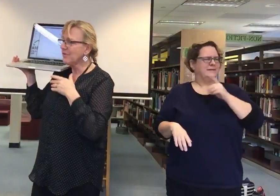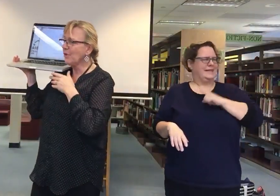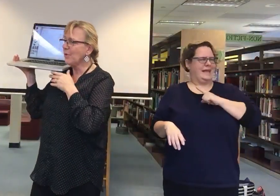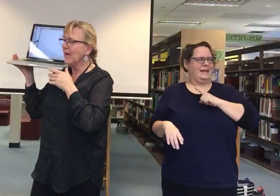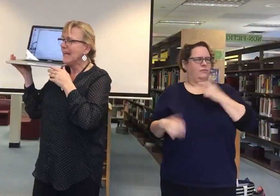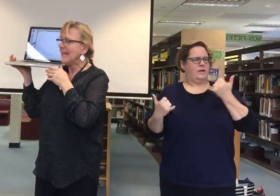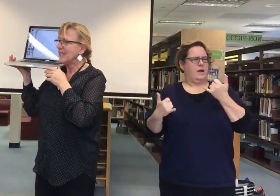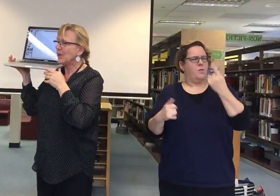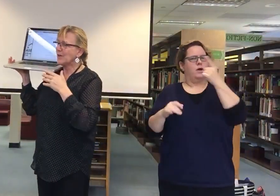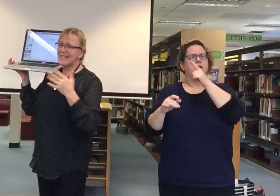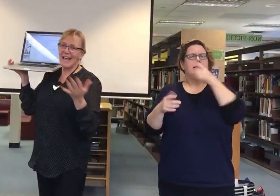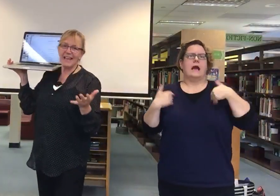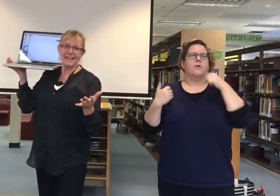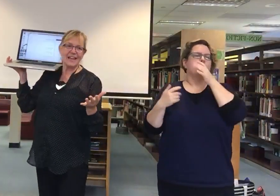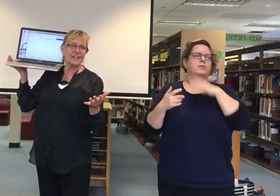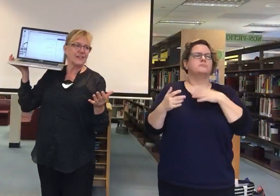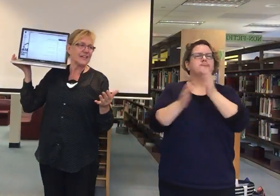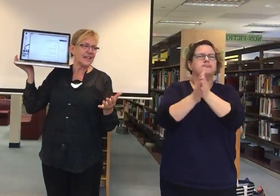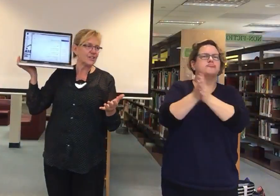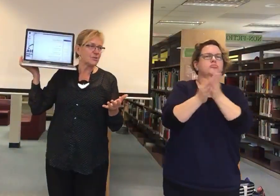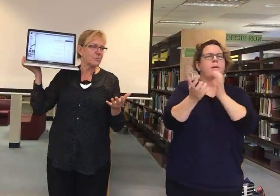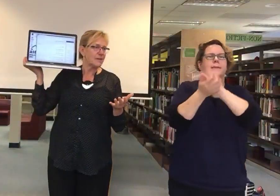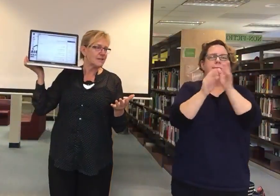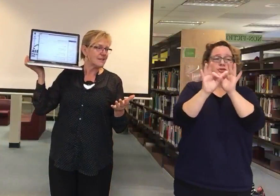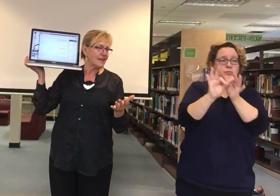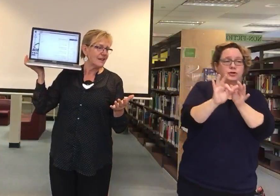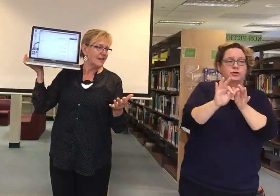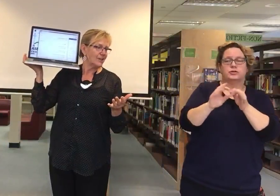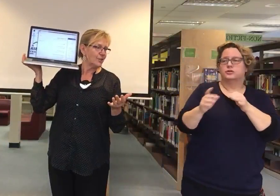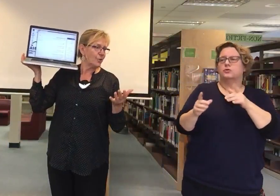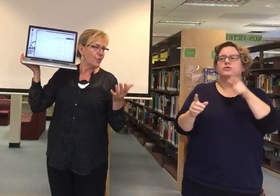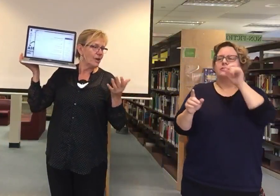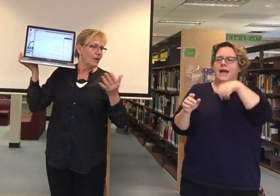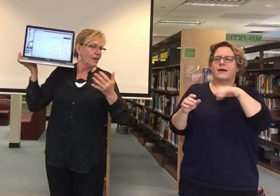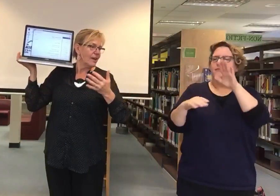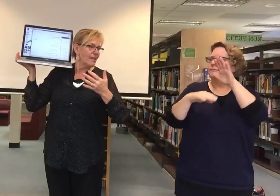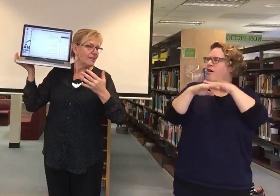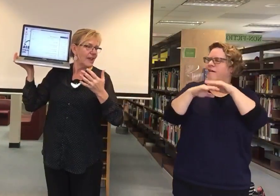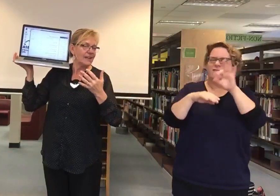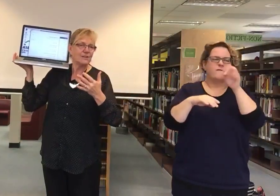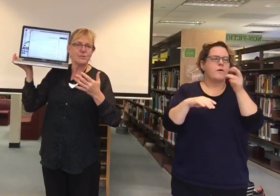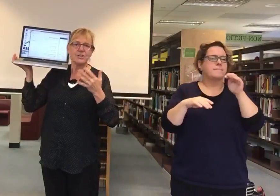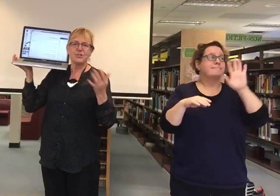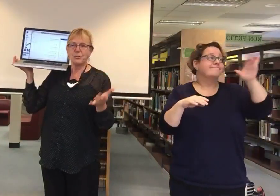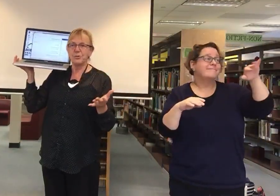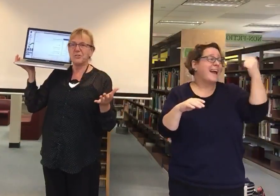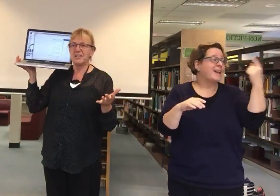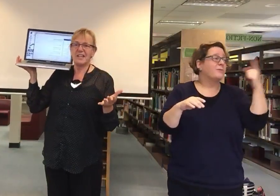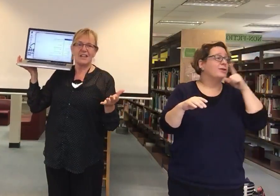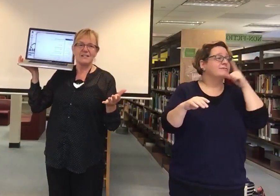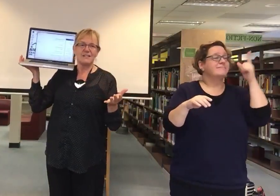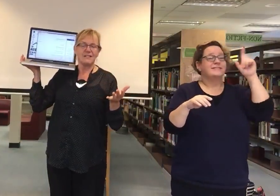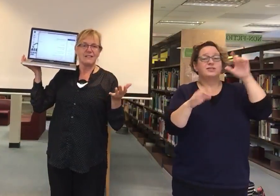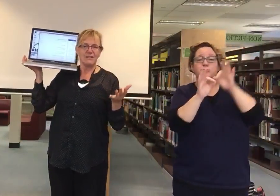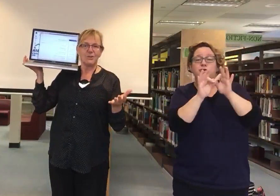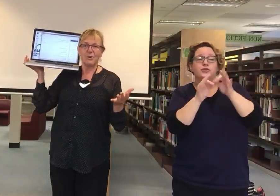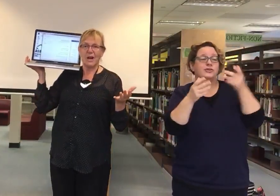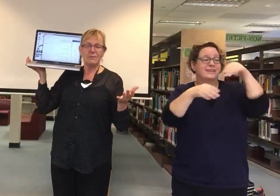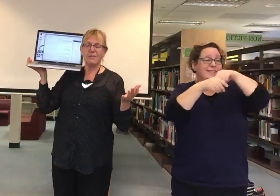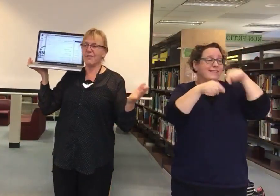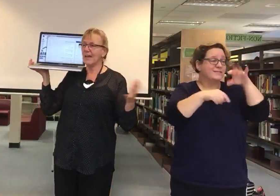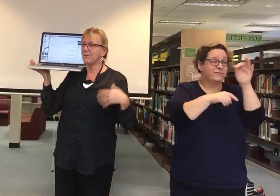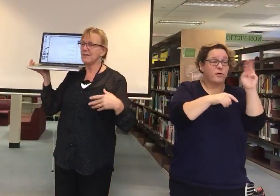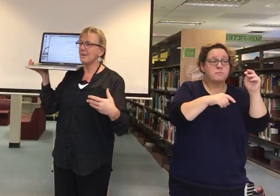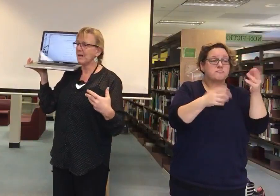So, you know, is that kind of a connection piece? You know, that there's an interpreter that says, you